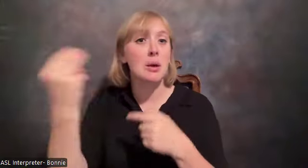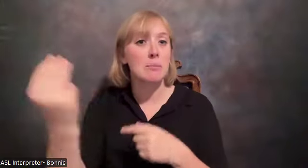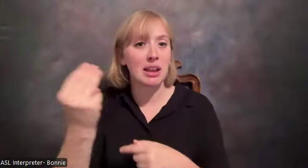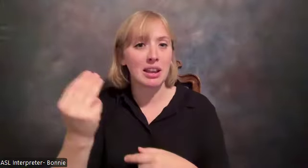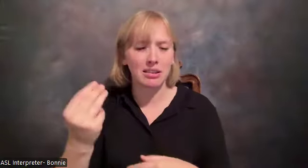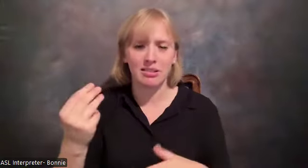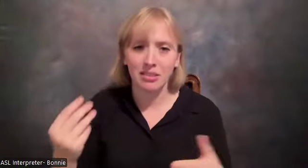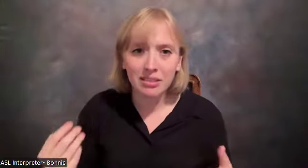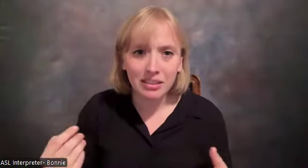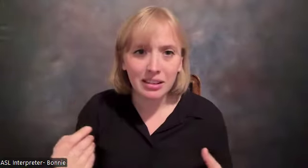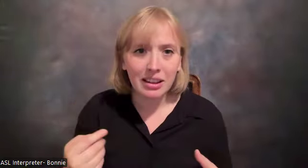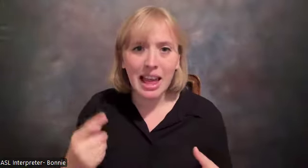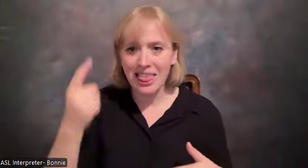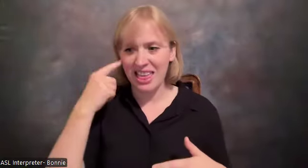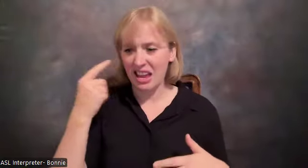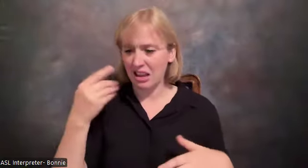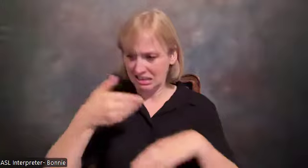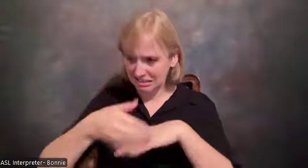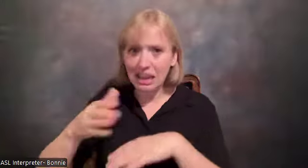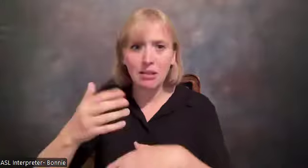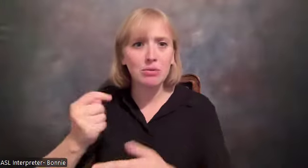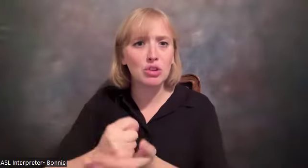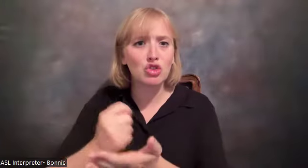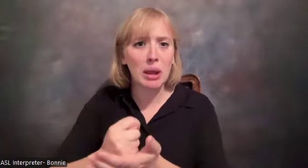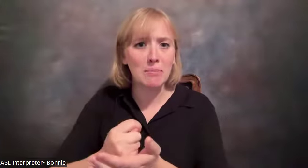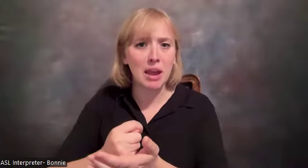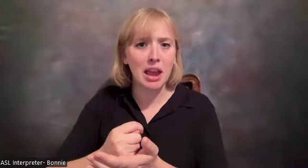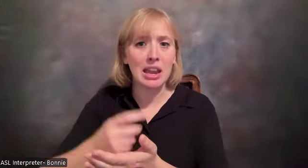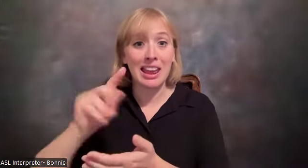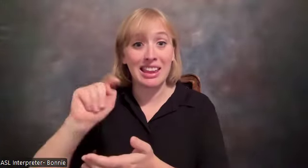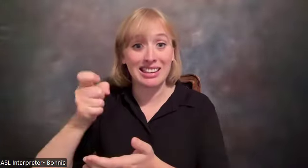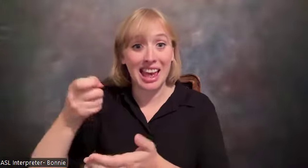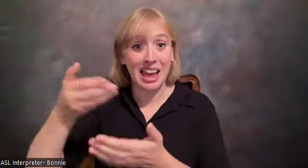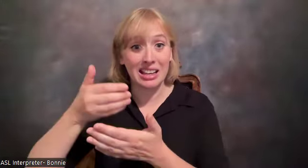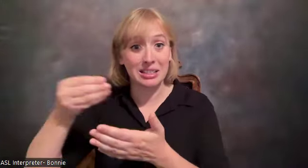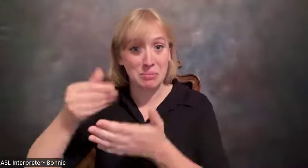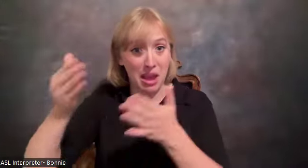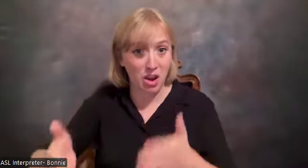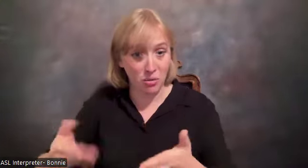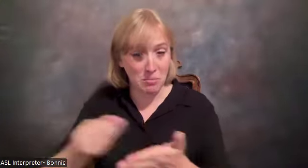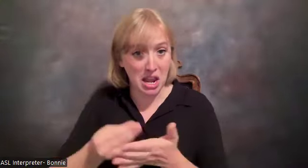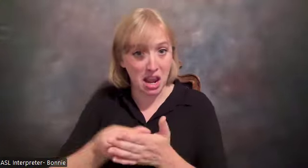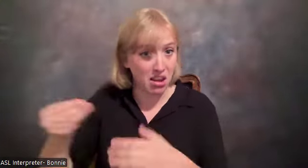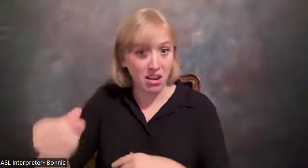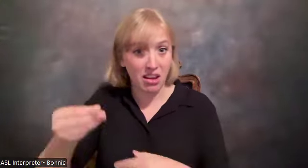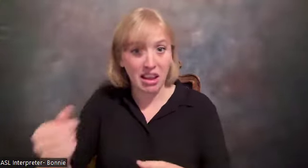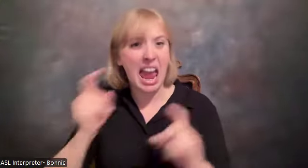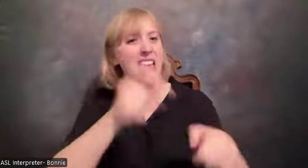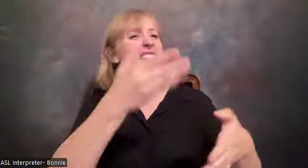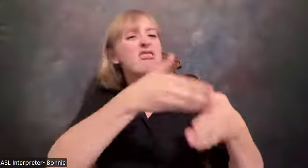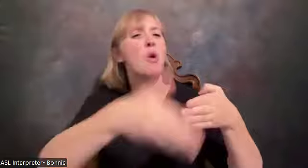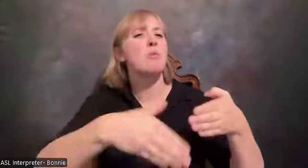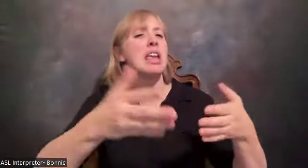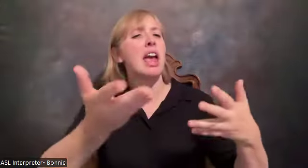this. Let's send him to treatment on taxpayer money and give him the weekend off when he gets